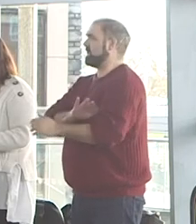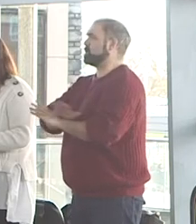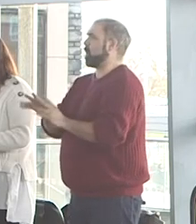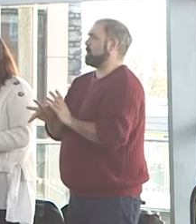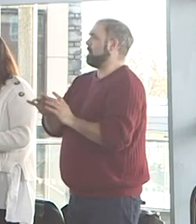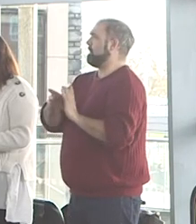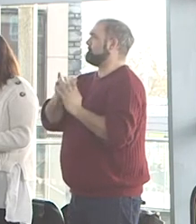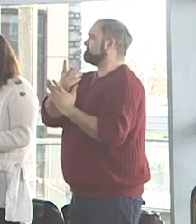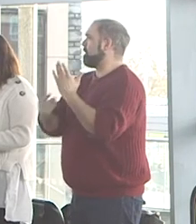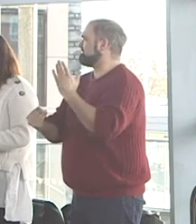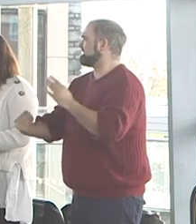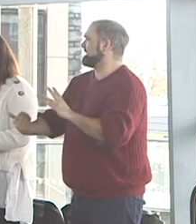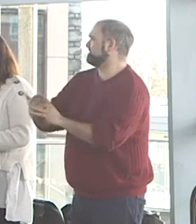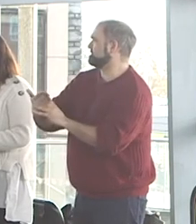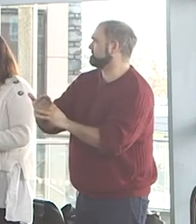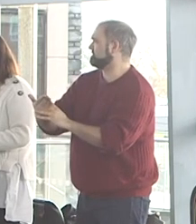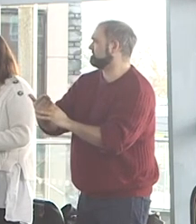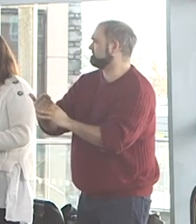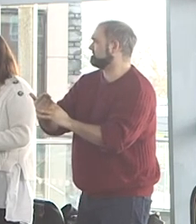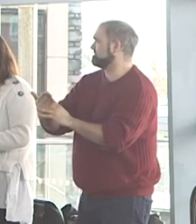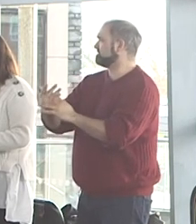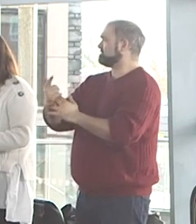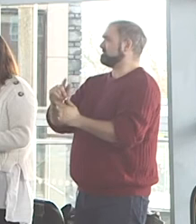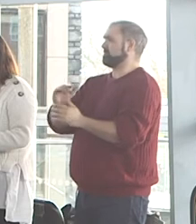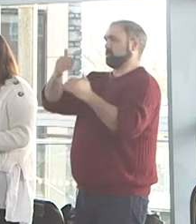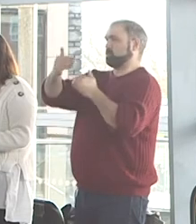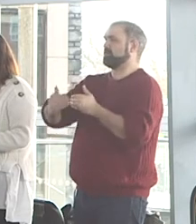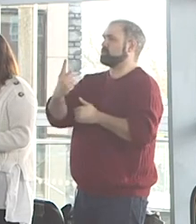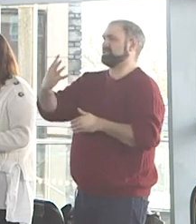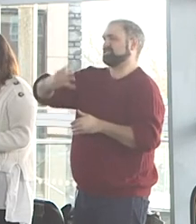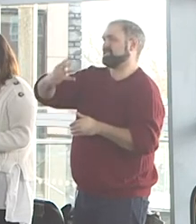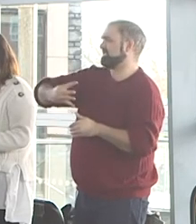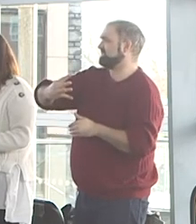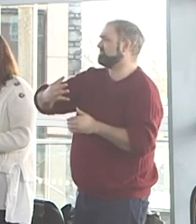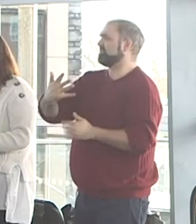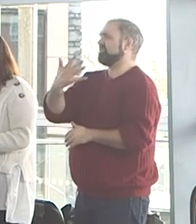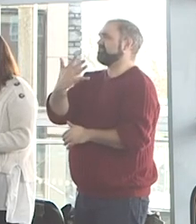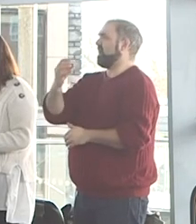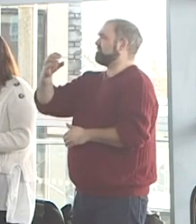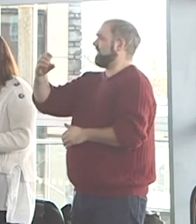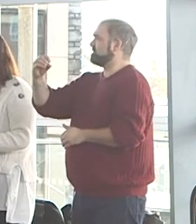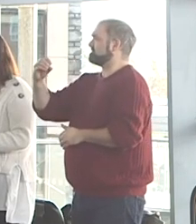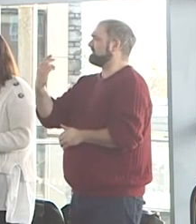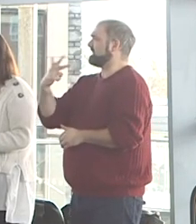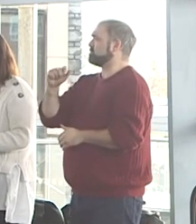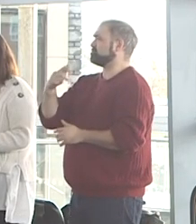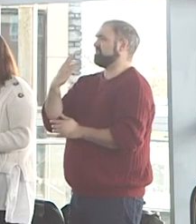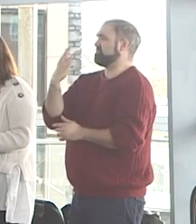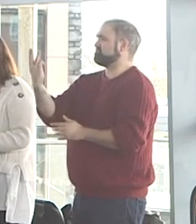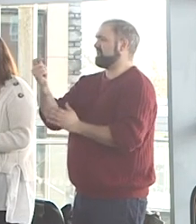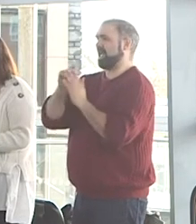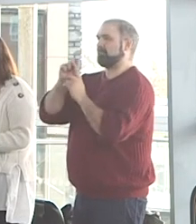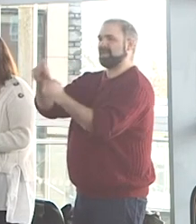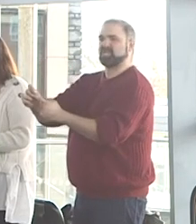visibility. In the first two quarters of 2019, there were 5,203 applications with the sexual